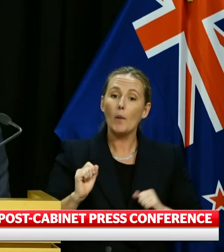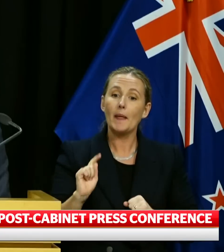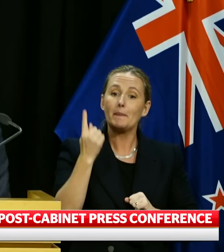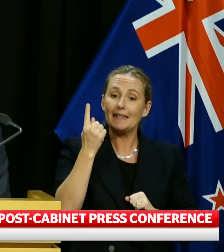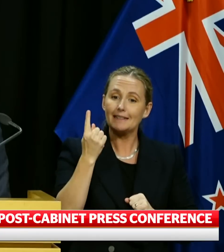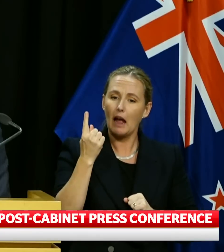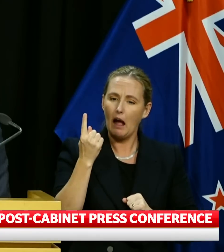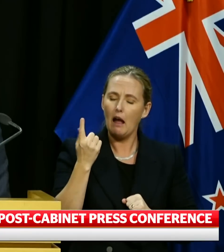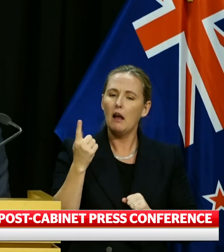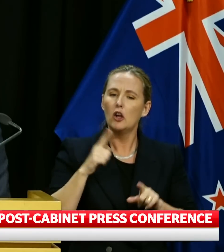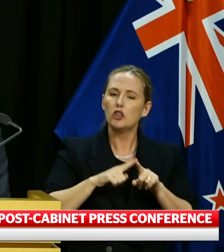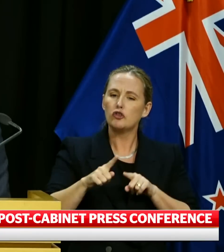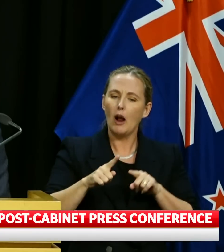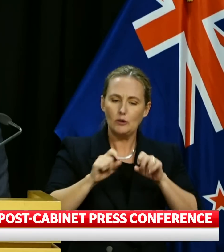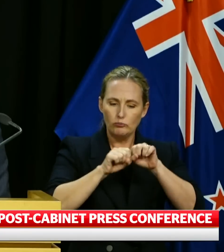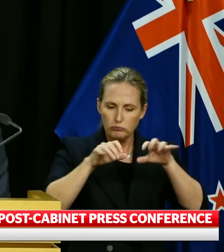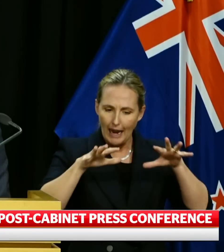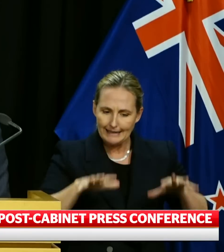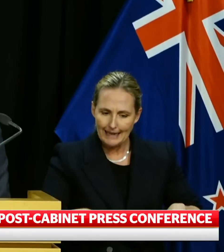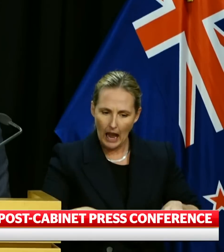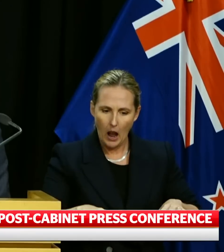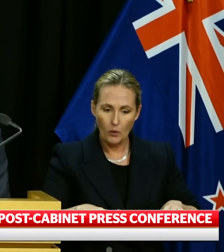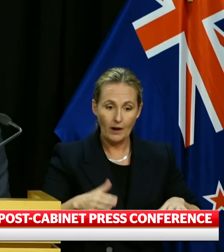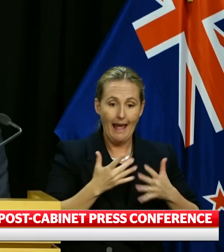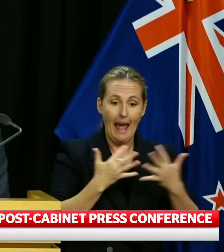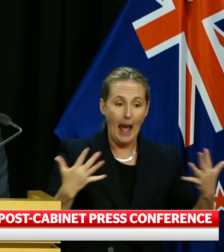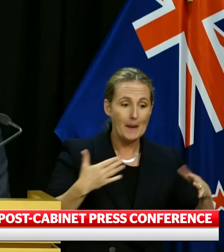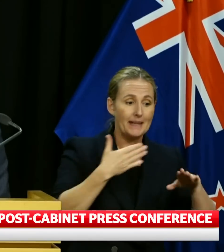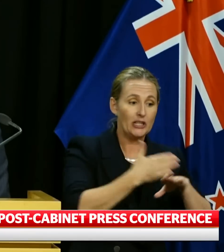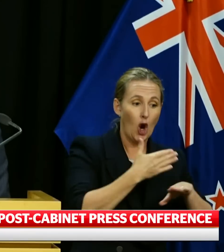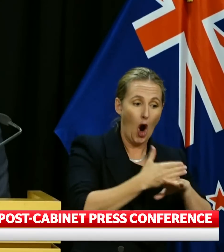breakdown of vacancies in emergency